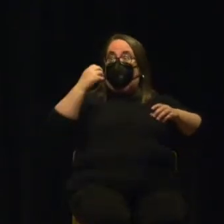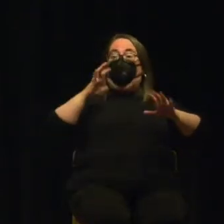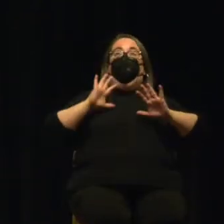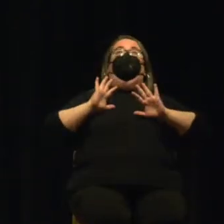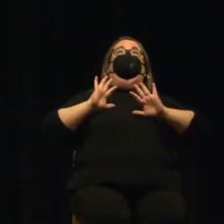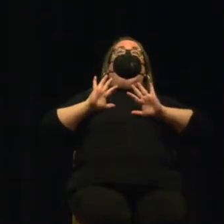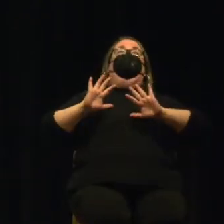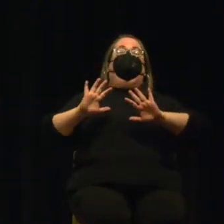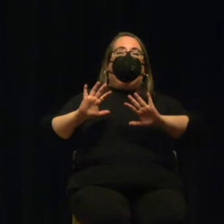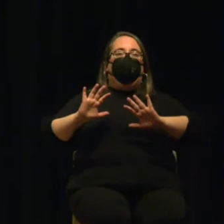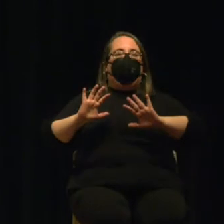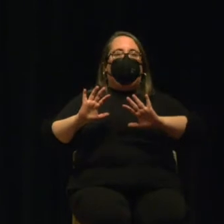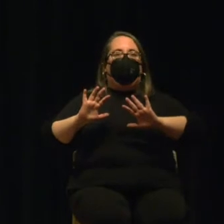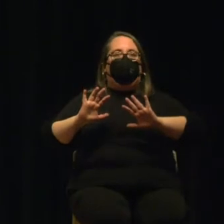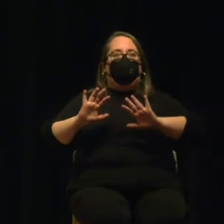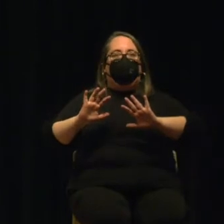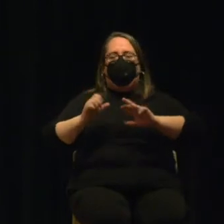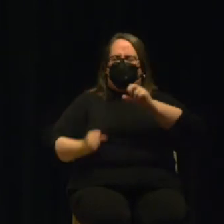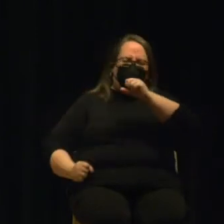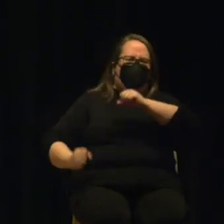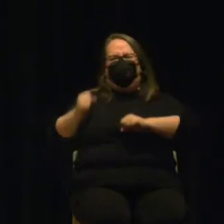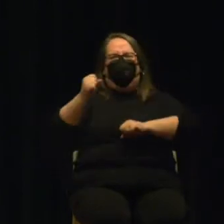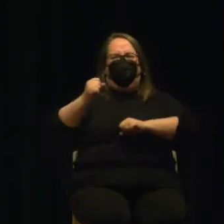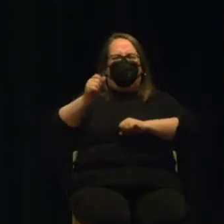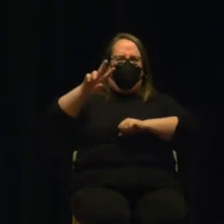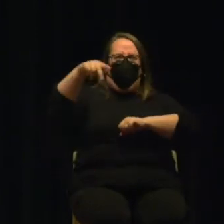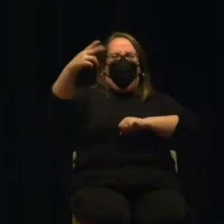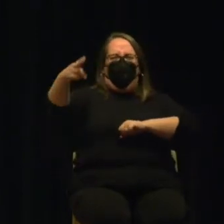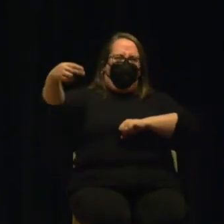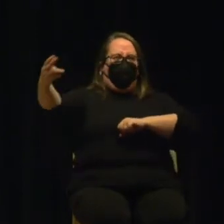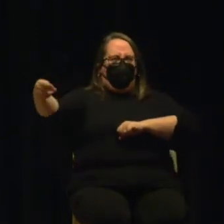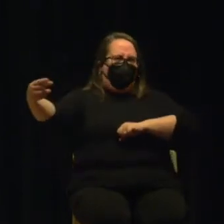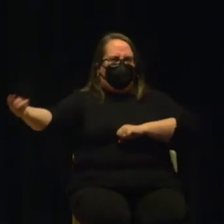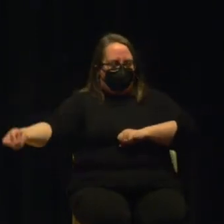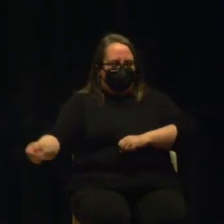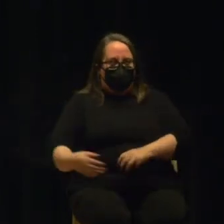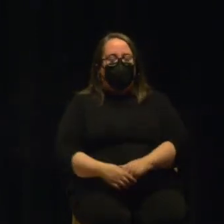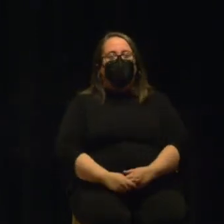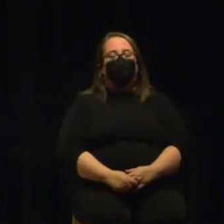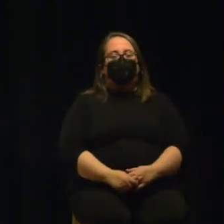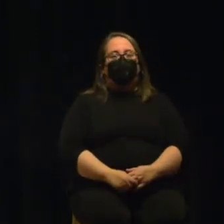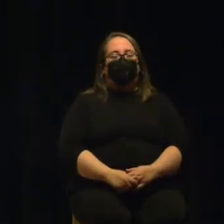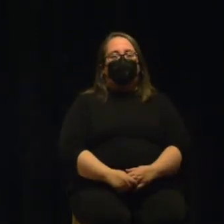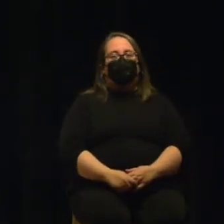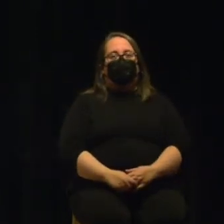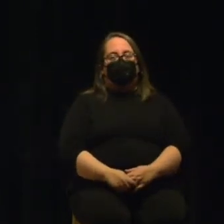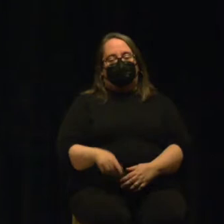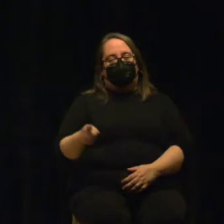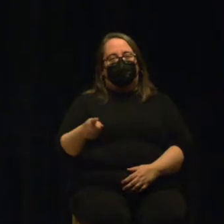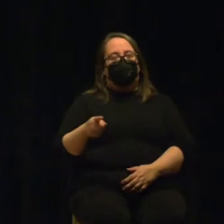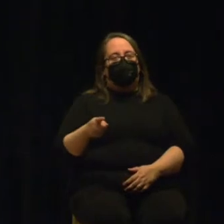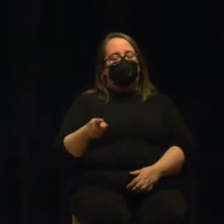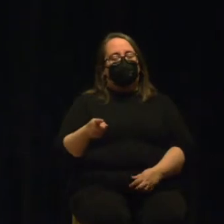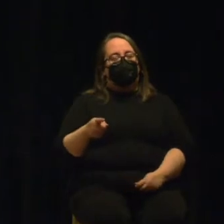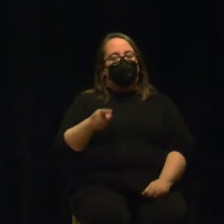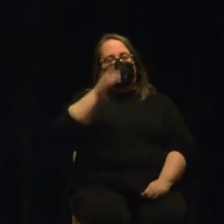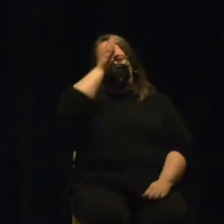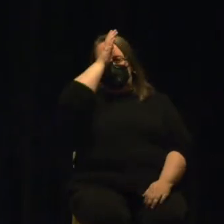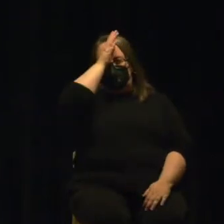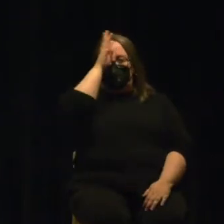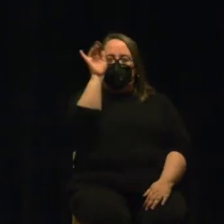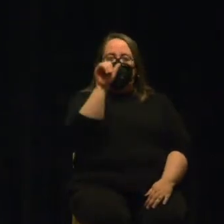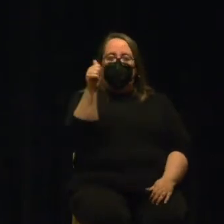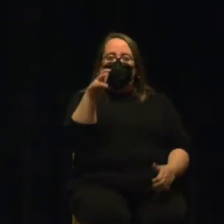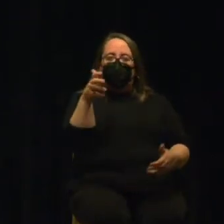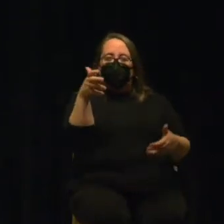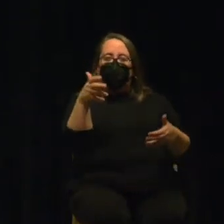And he said he gave the shark an uppercut, and the shark went swimming off. And he was like, turns out the sharks are just like other heavyweights. They